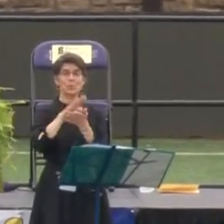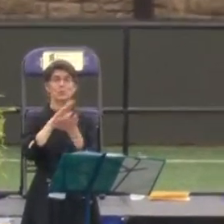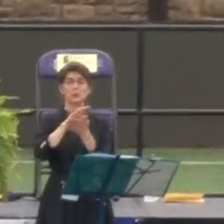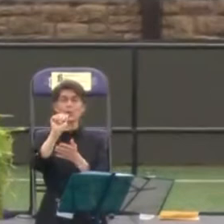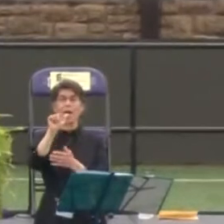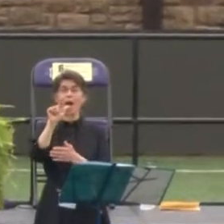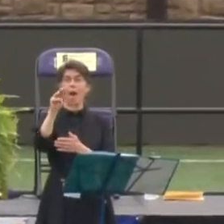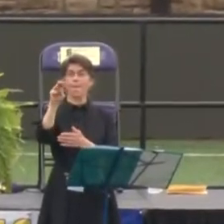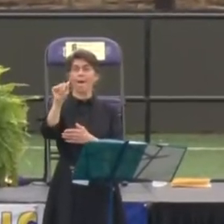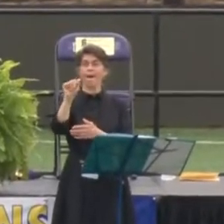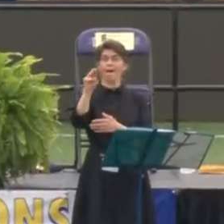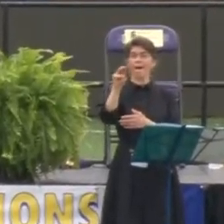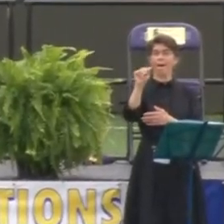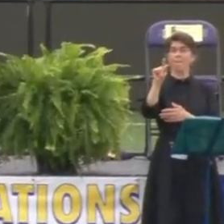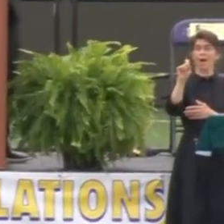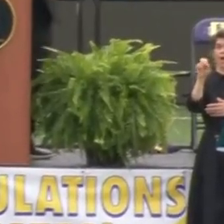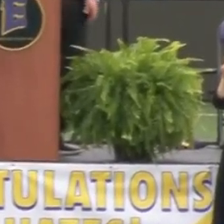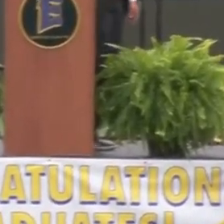band.